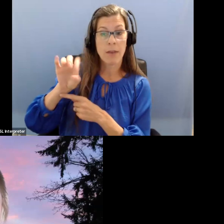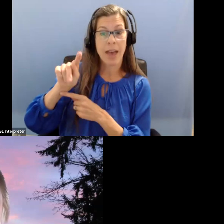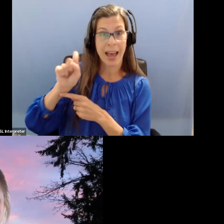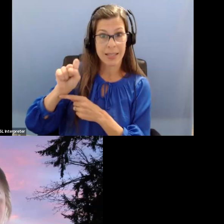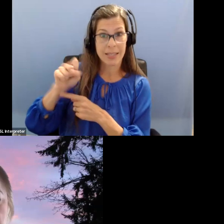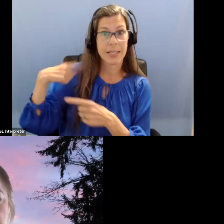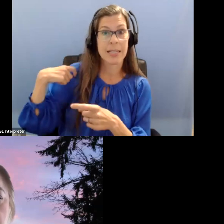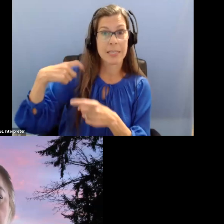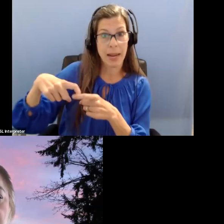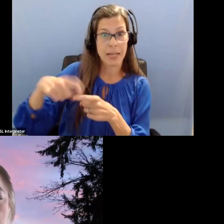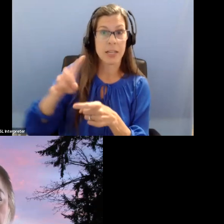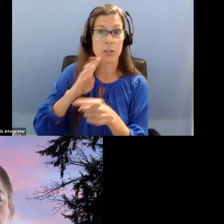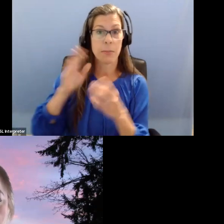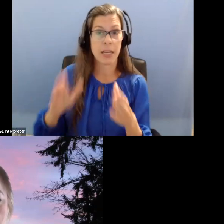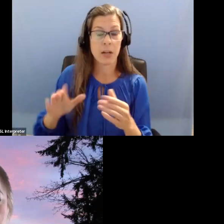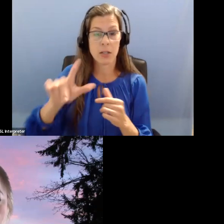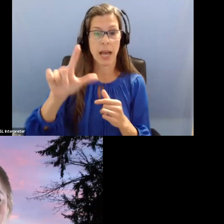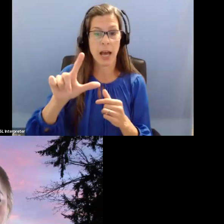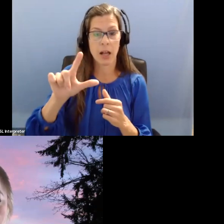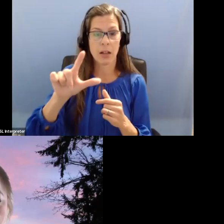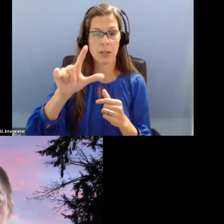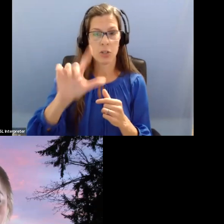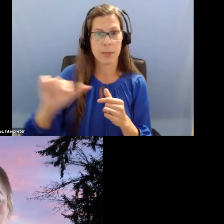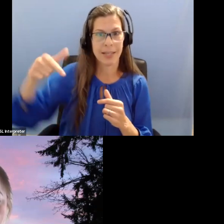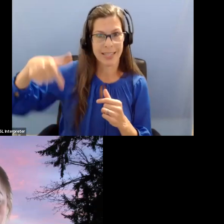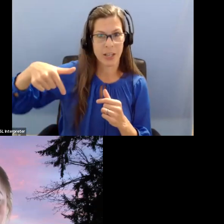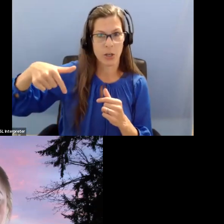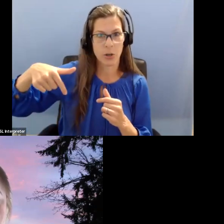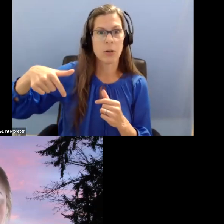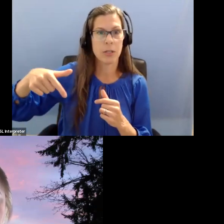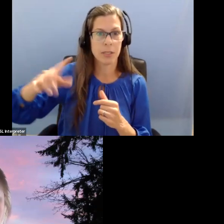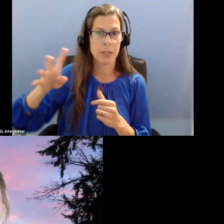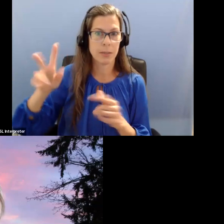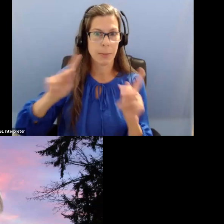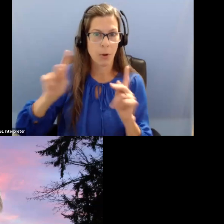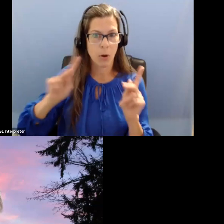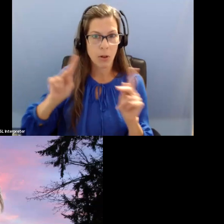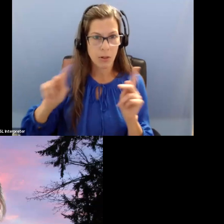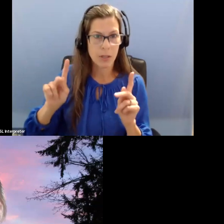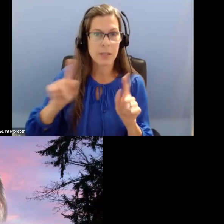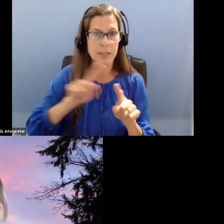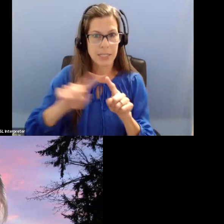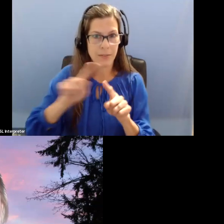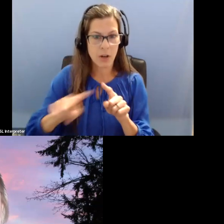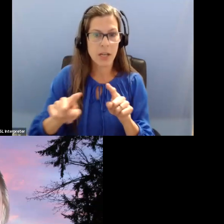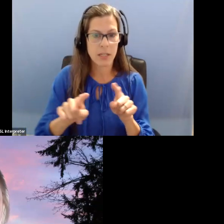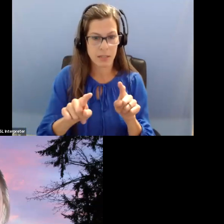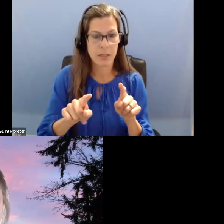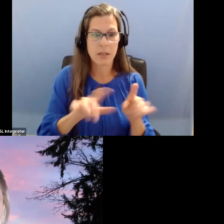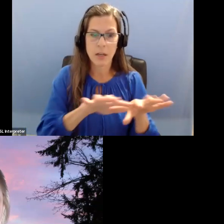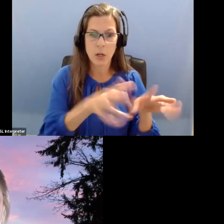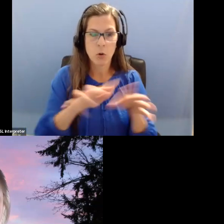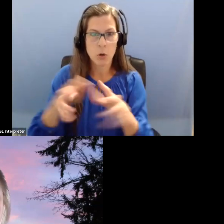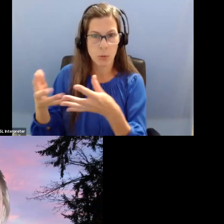for the LGBTQ plus population, and really talking about resources for programs and services related to suicide prevention for